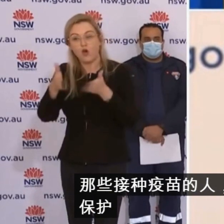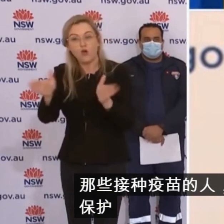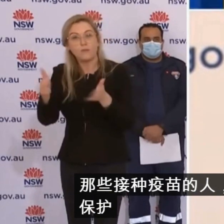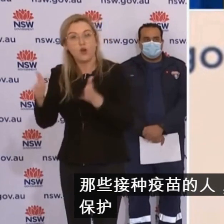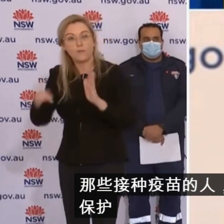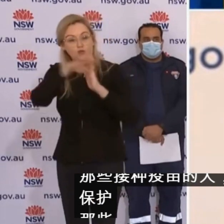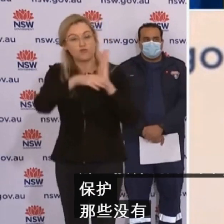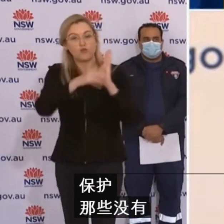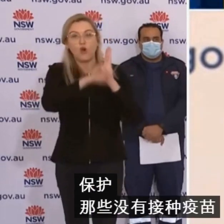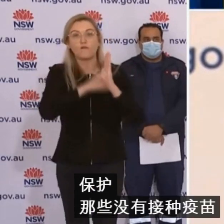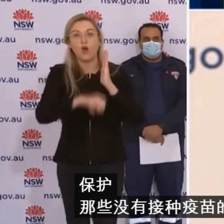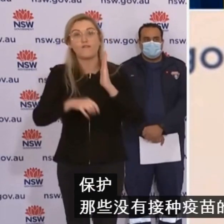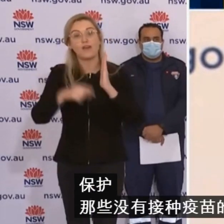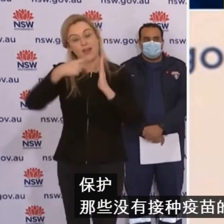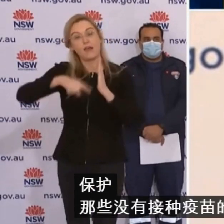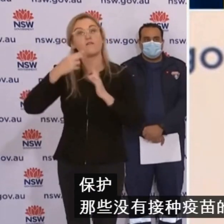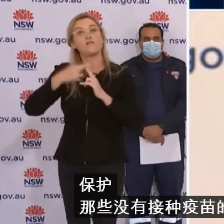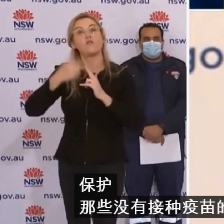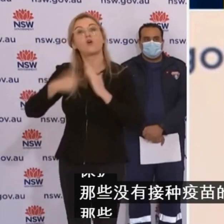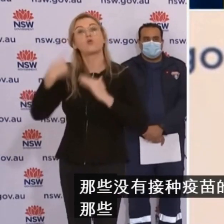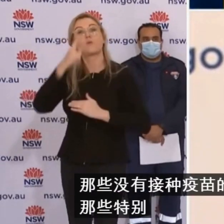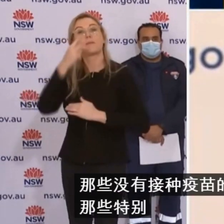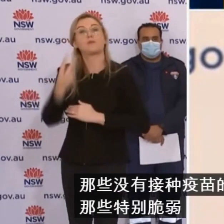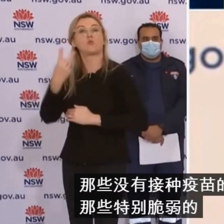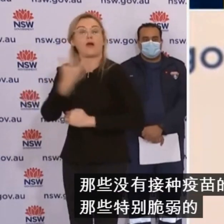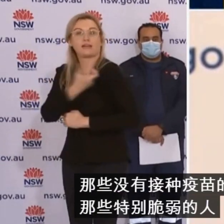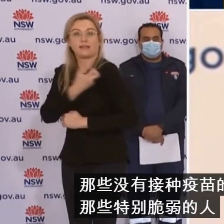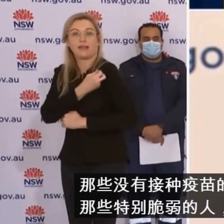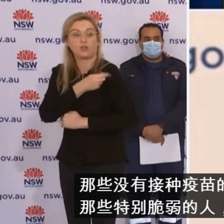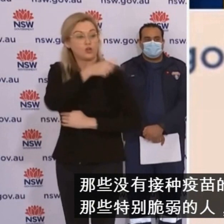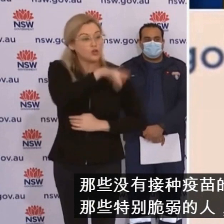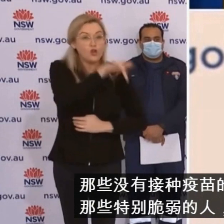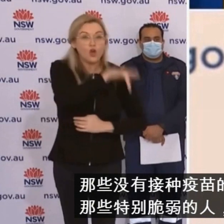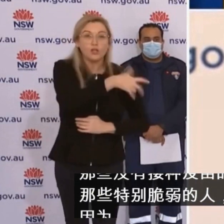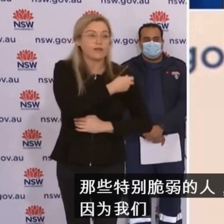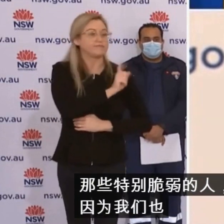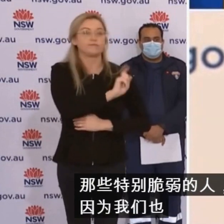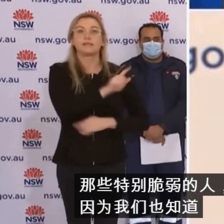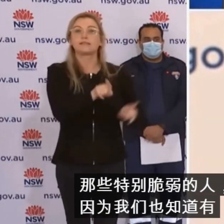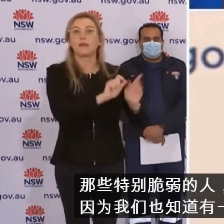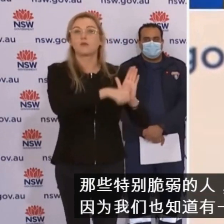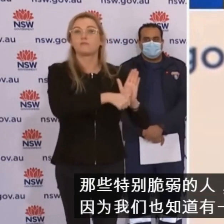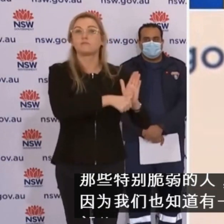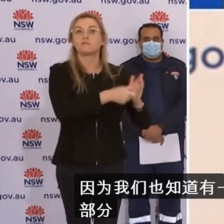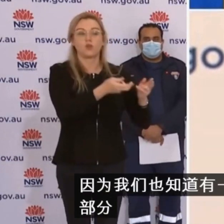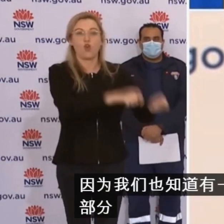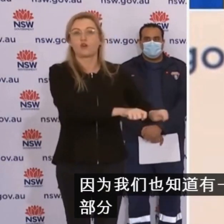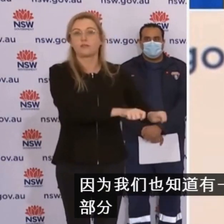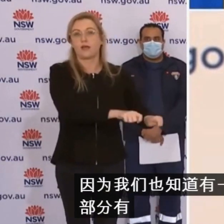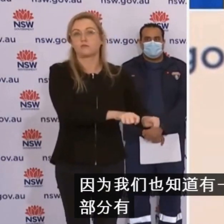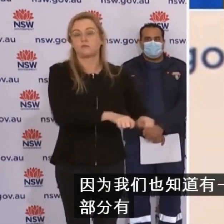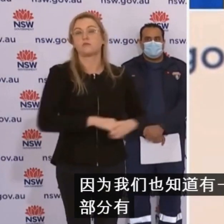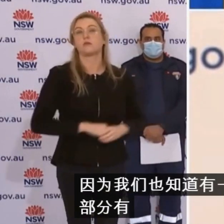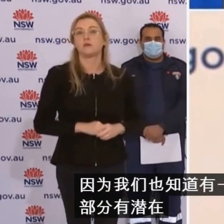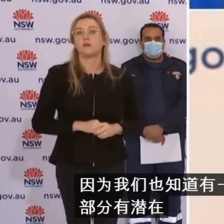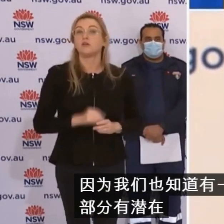those members of our community who aren't vaccinated and also protect those who are especially vulnerable because we also know there's a small percentage of